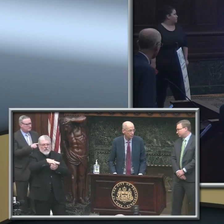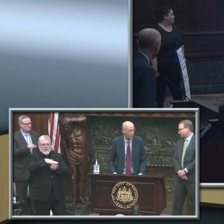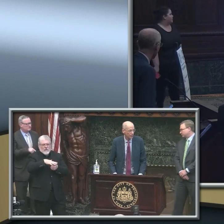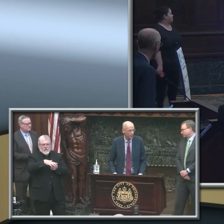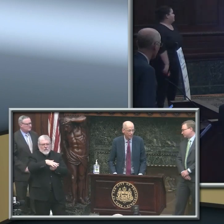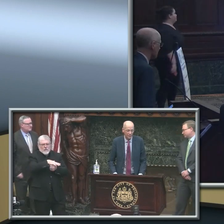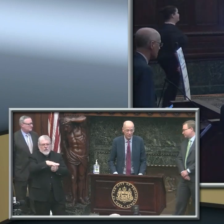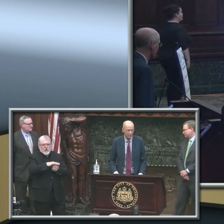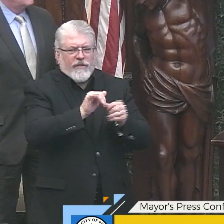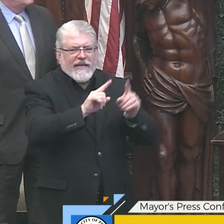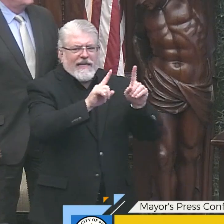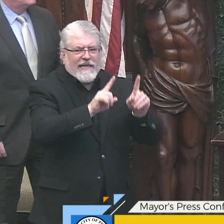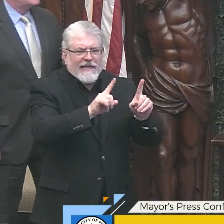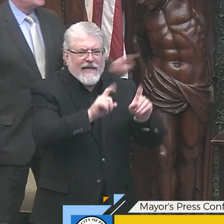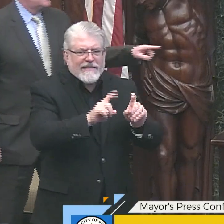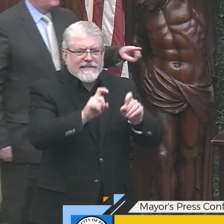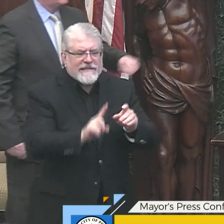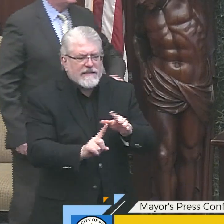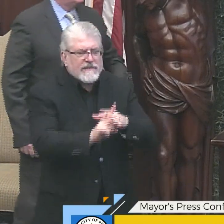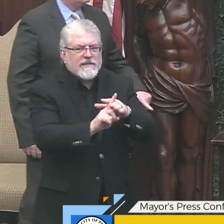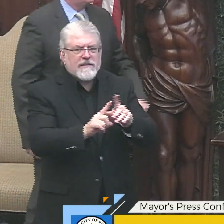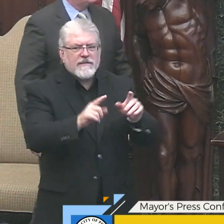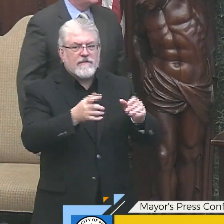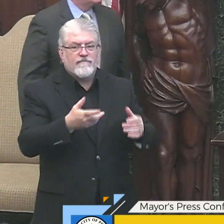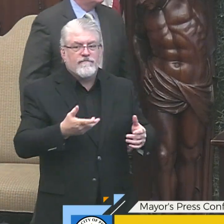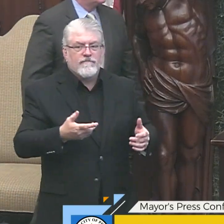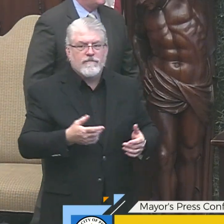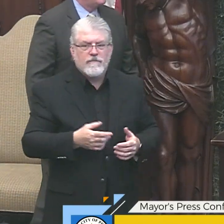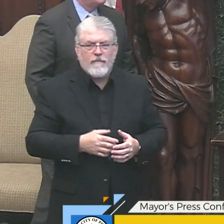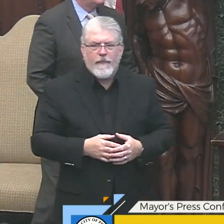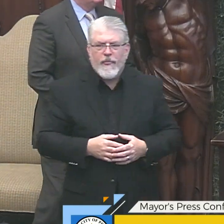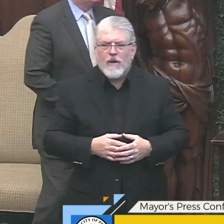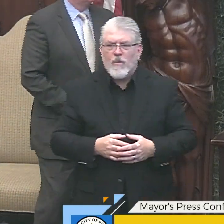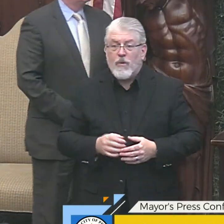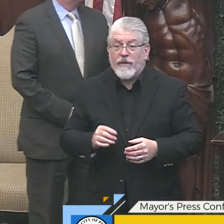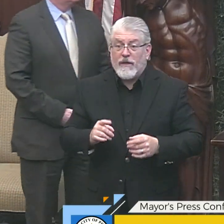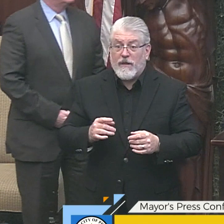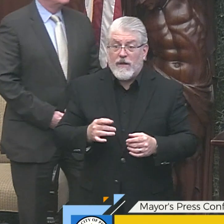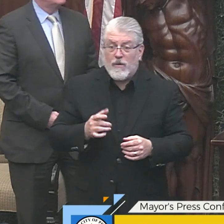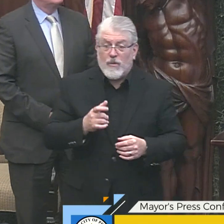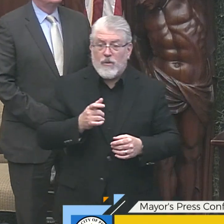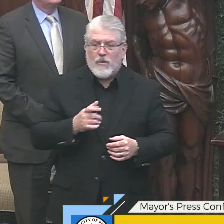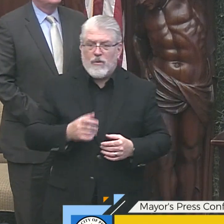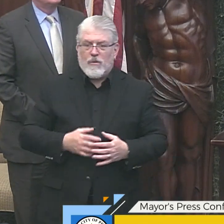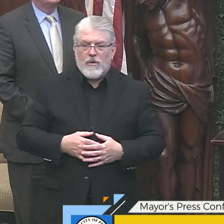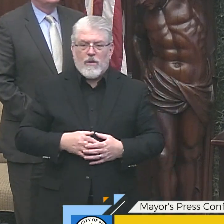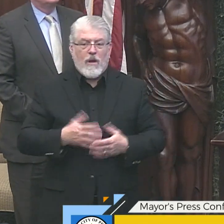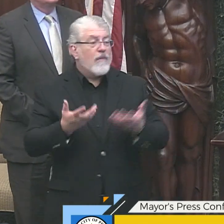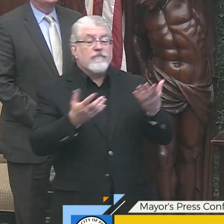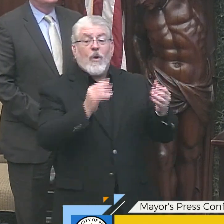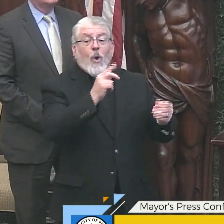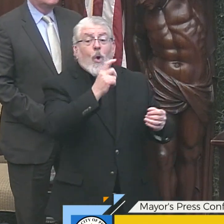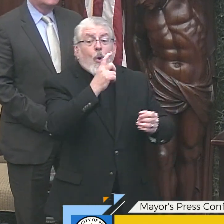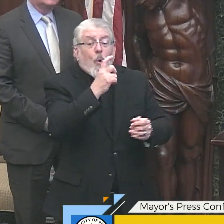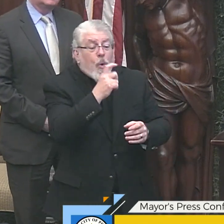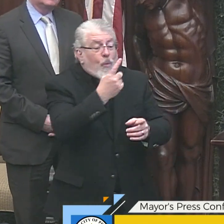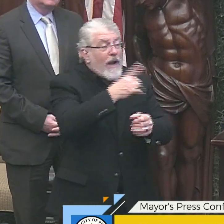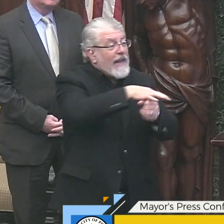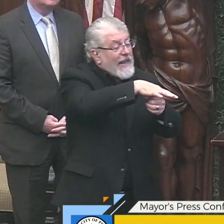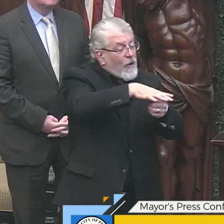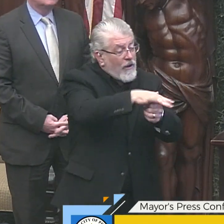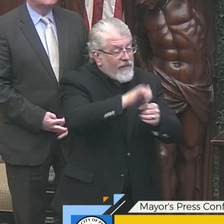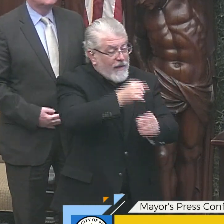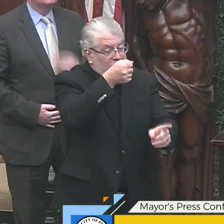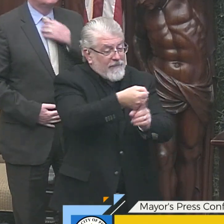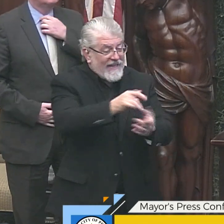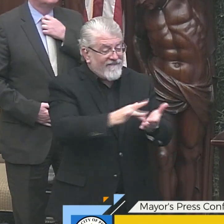cases are? I can just say they're all over the city. Yeah. And this virus isn't going to stay in any particular neighborhood. As you can tell, it's all over the